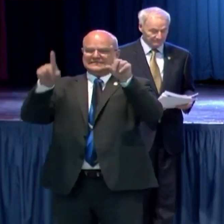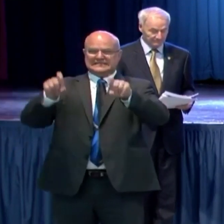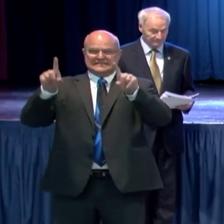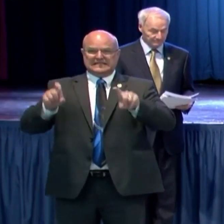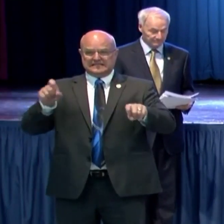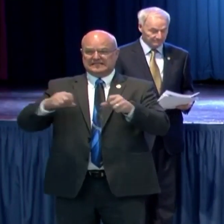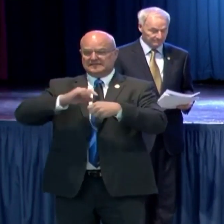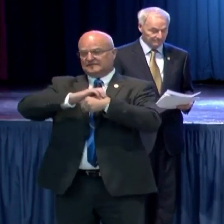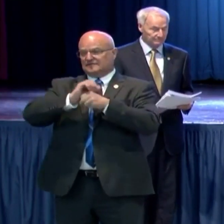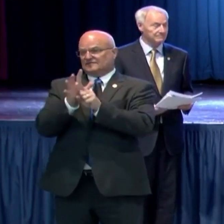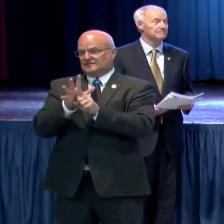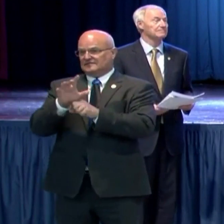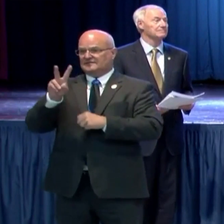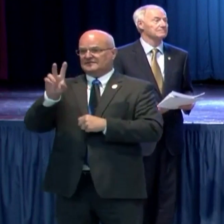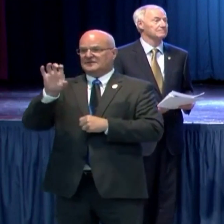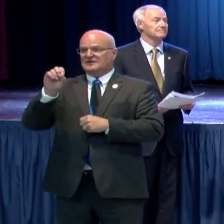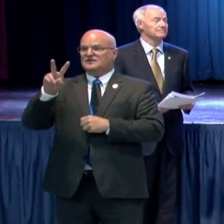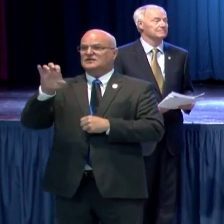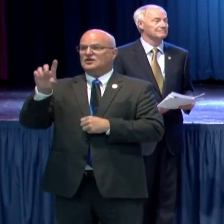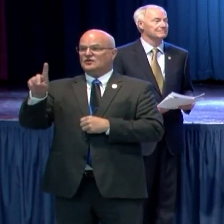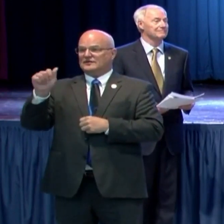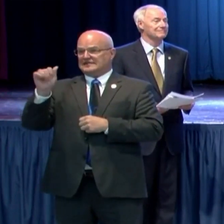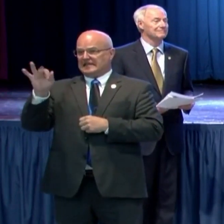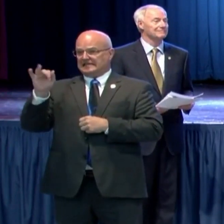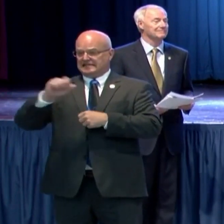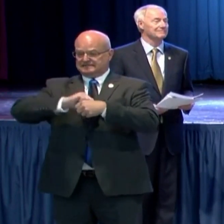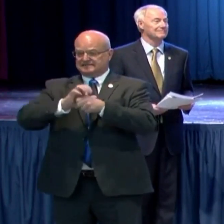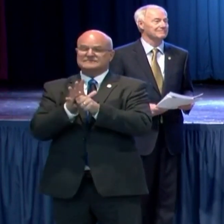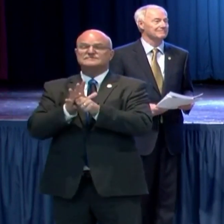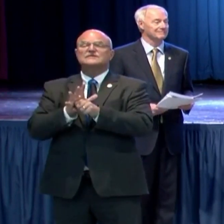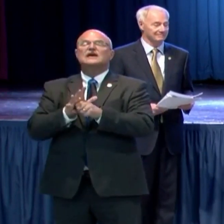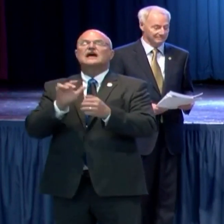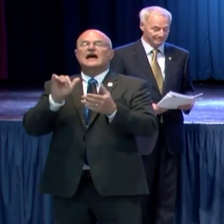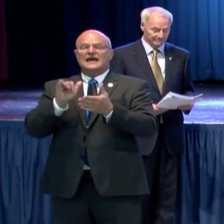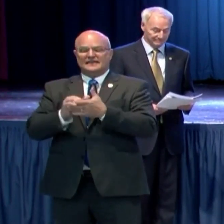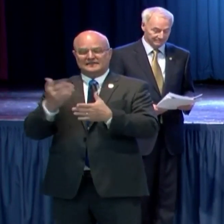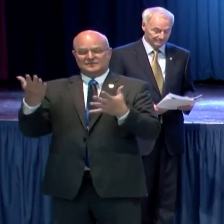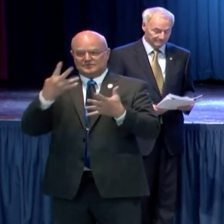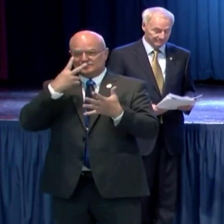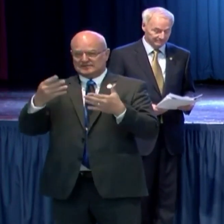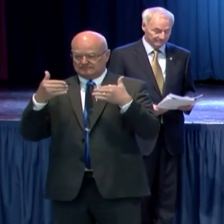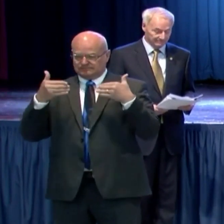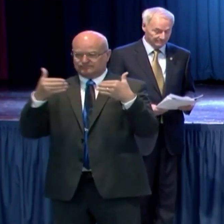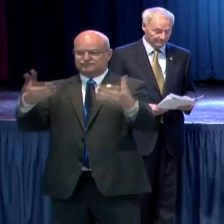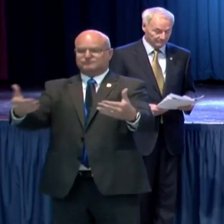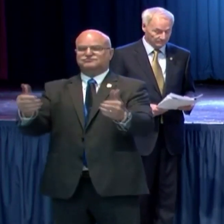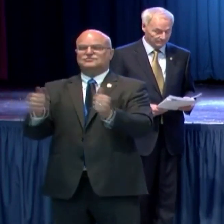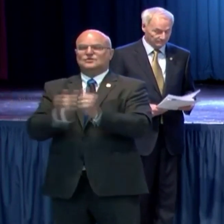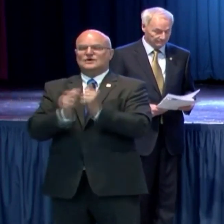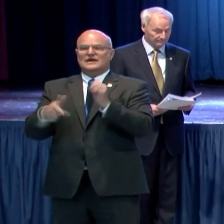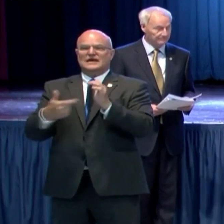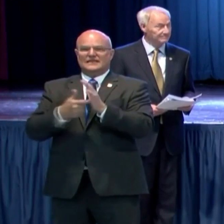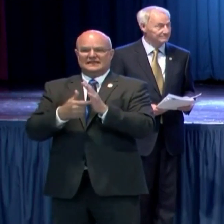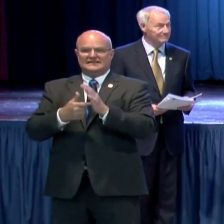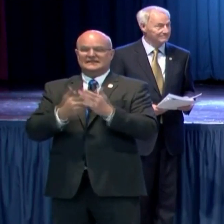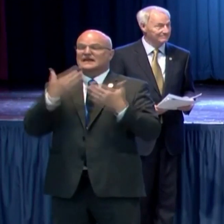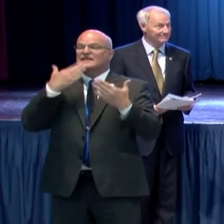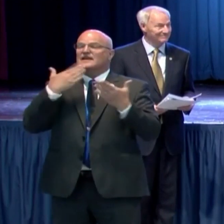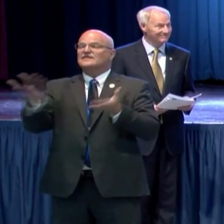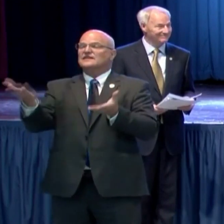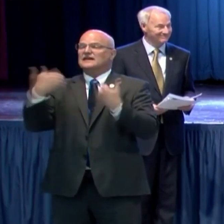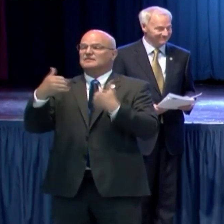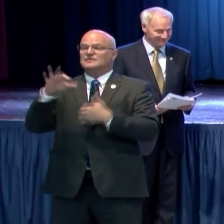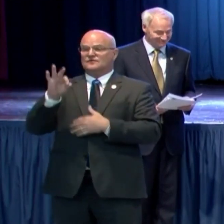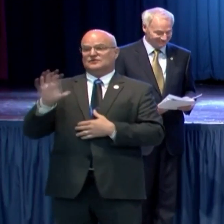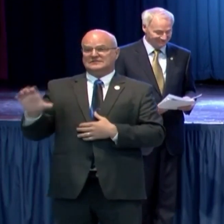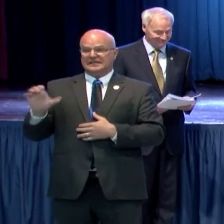for this virus. And so that's the results of that, and that's the results you'll continue to see as we move forward on this. Again, thank you for coming to our